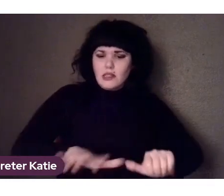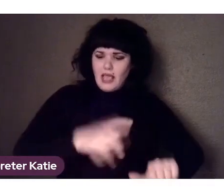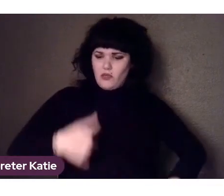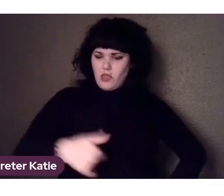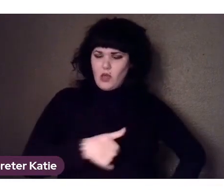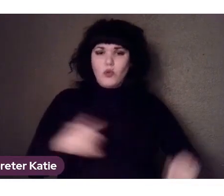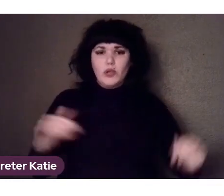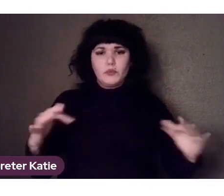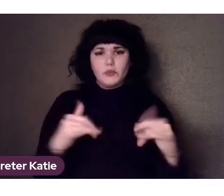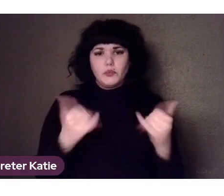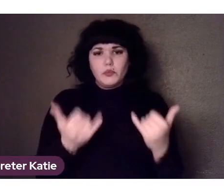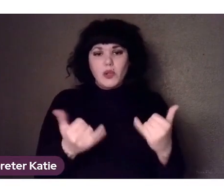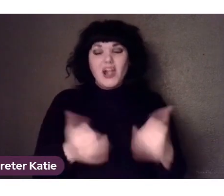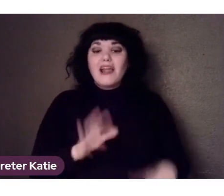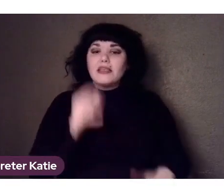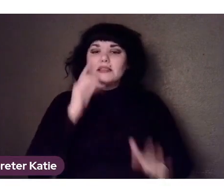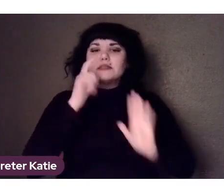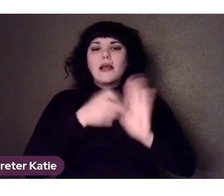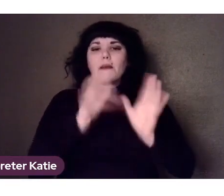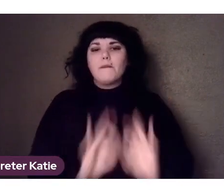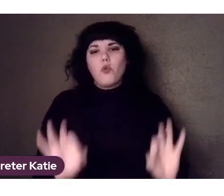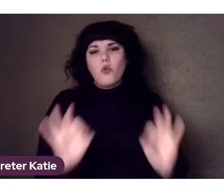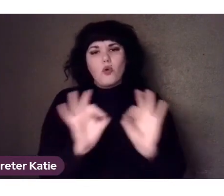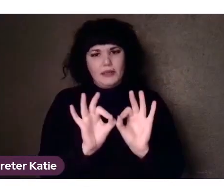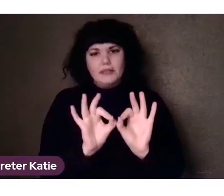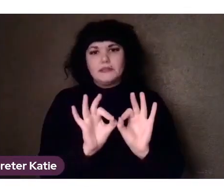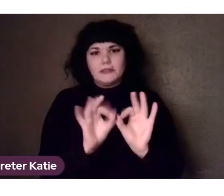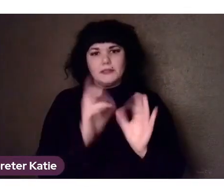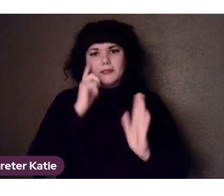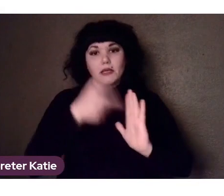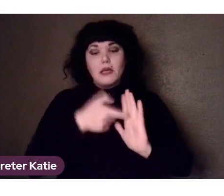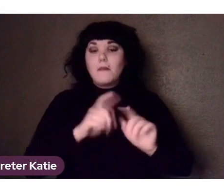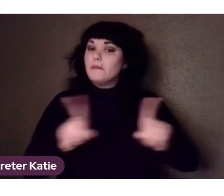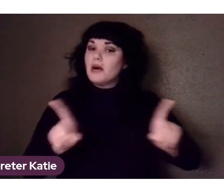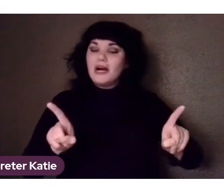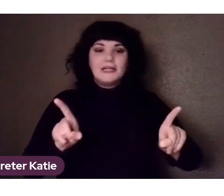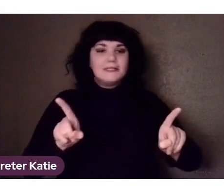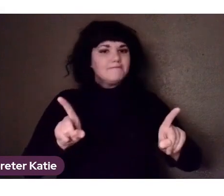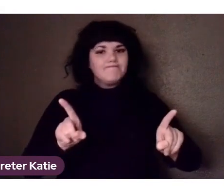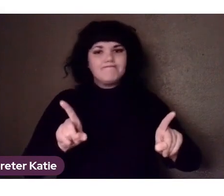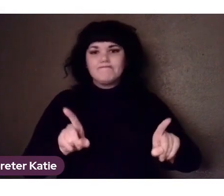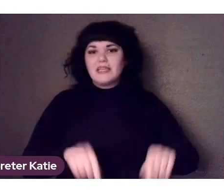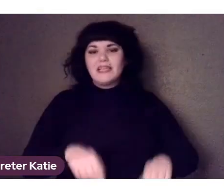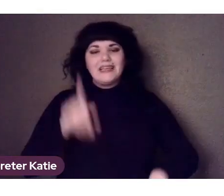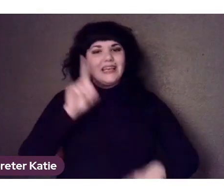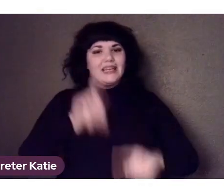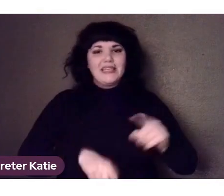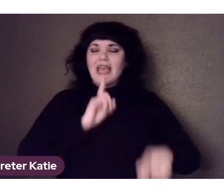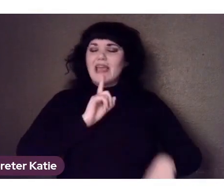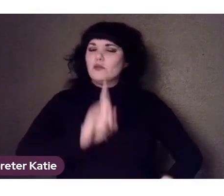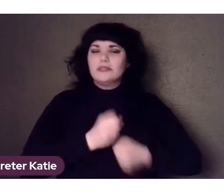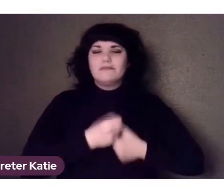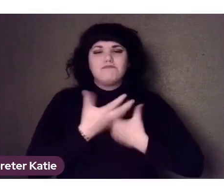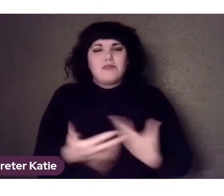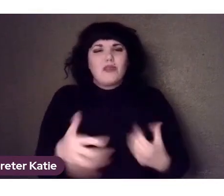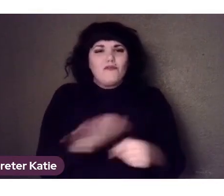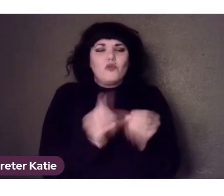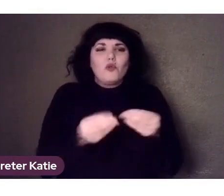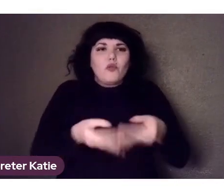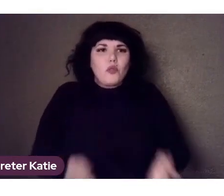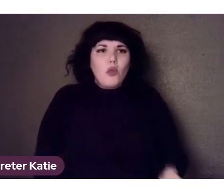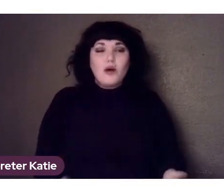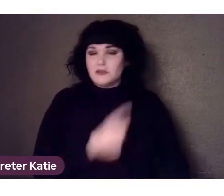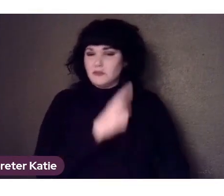is important. But it can't recognize the fullness of the loss Indigenous people, Black people, and those who have been